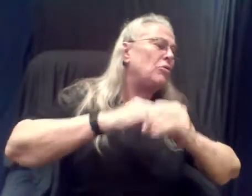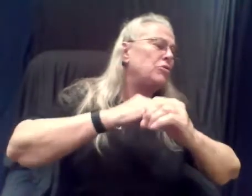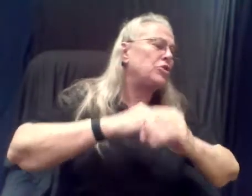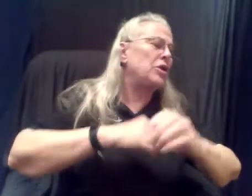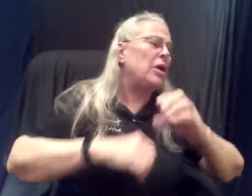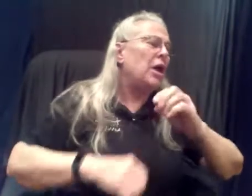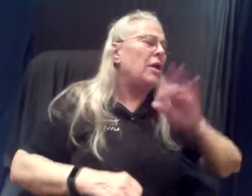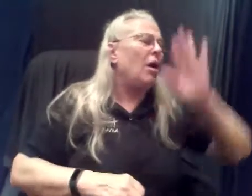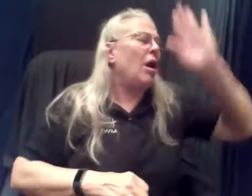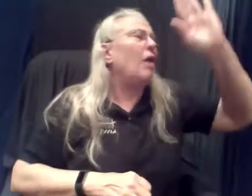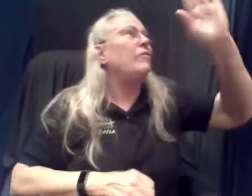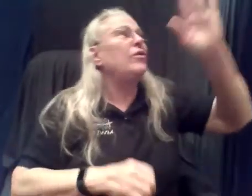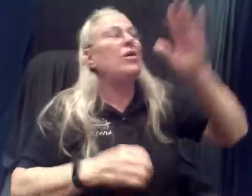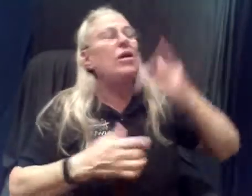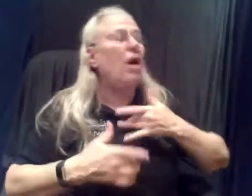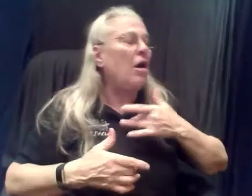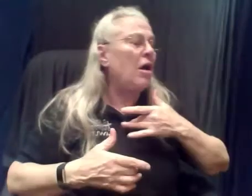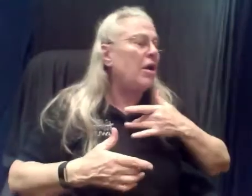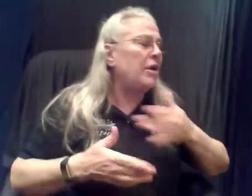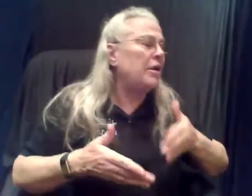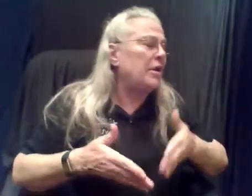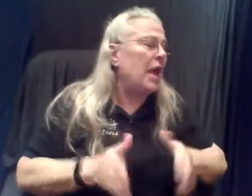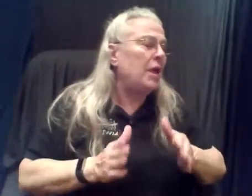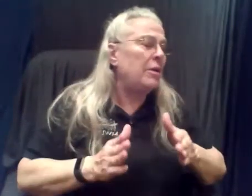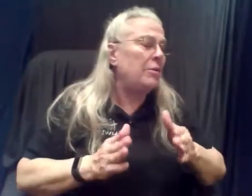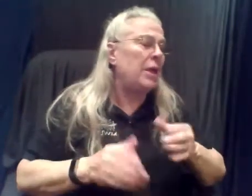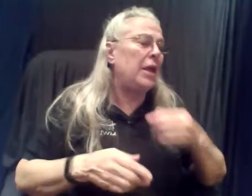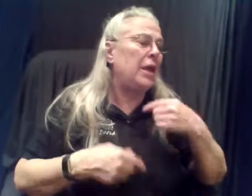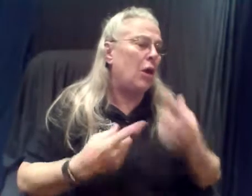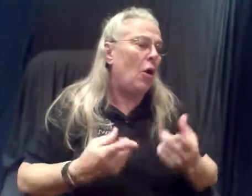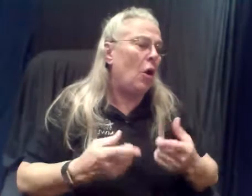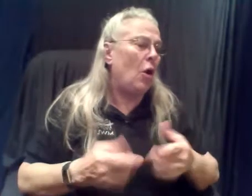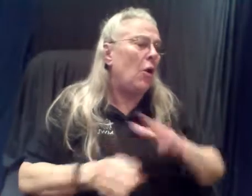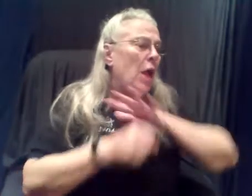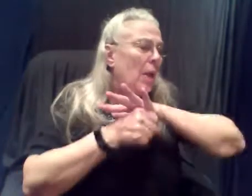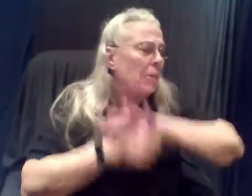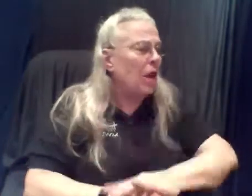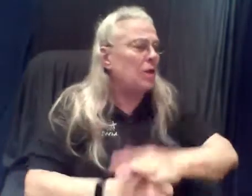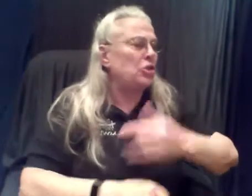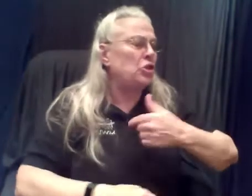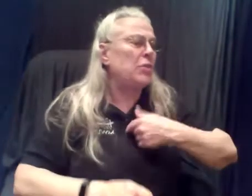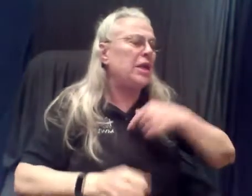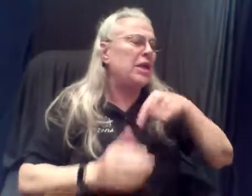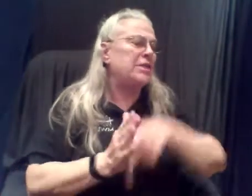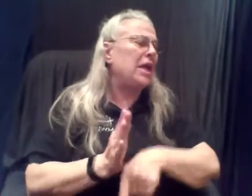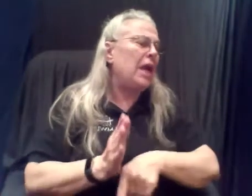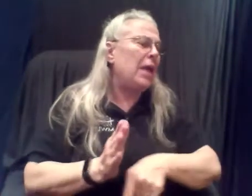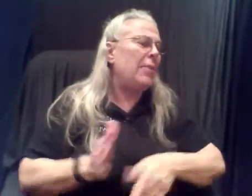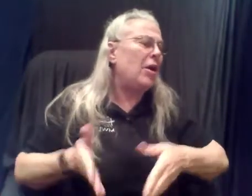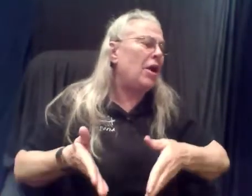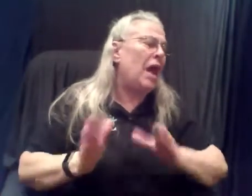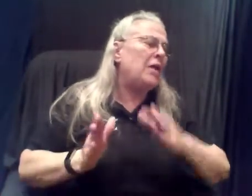ocean of your heart and let me go. Plunge me deeper, let